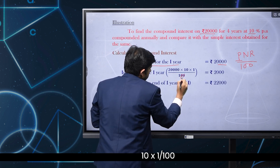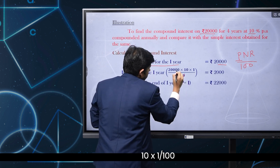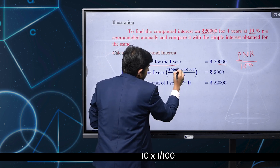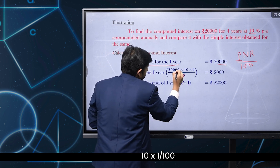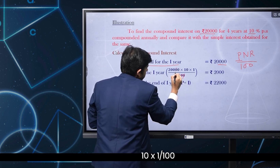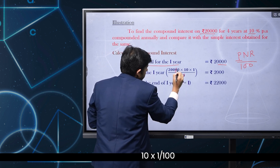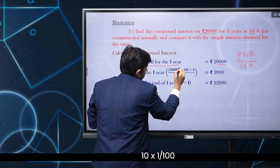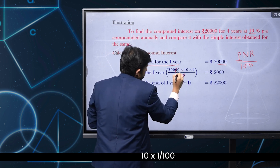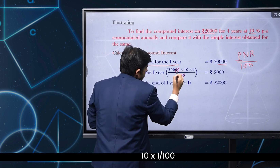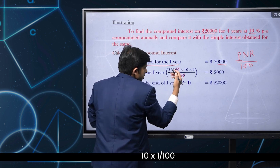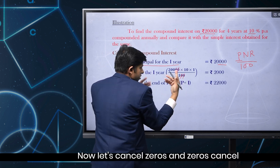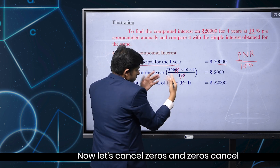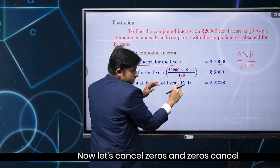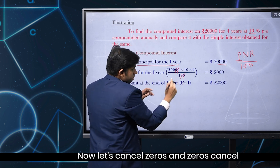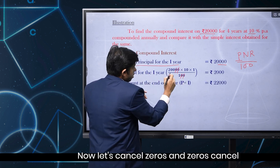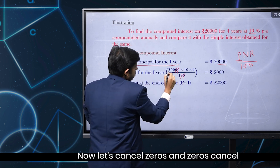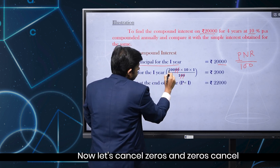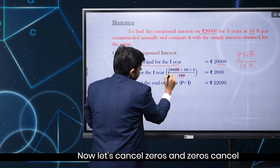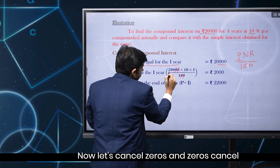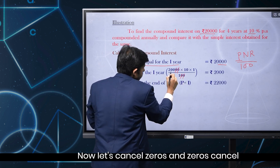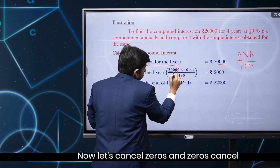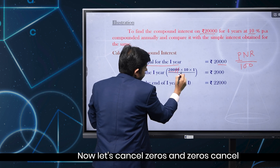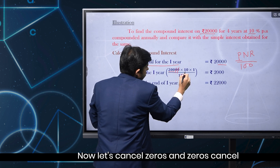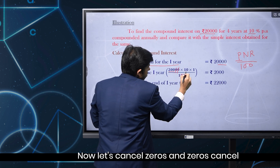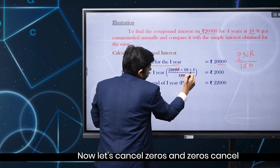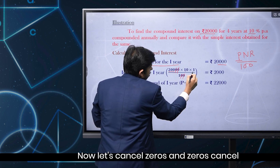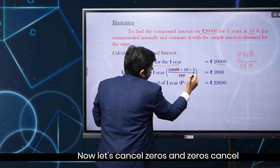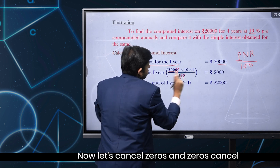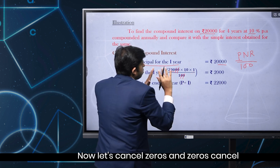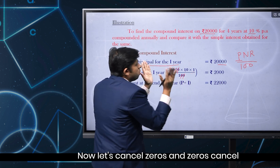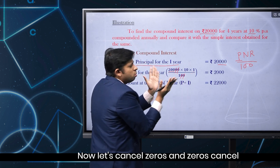1 by 100. Now let's cancel, zeros and zeros cancel.